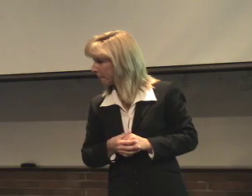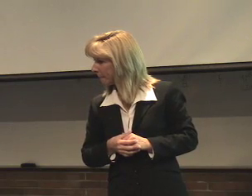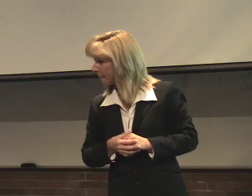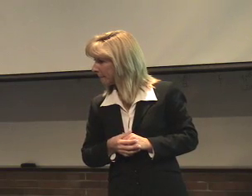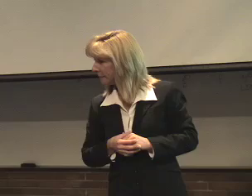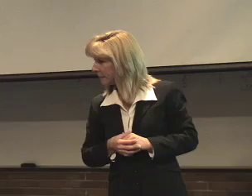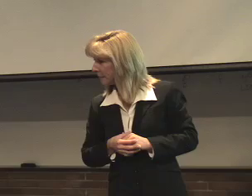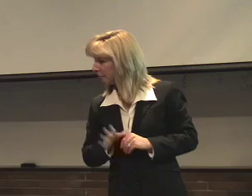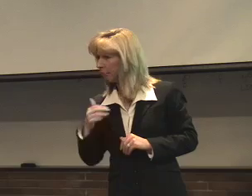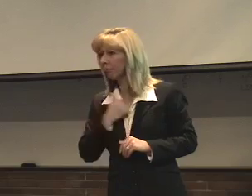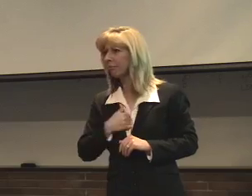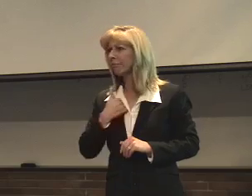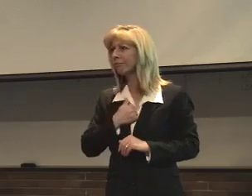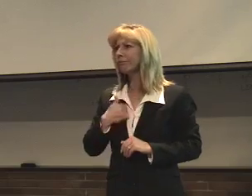Sorry about that.